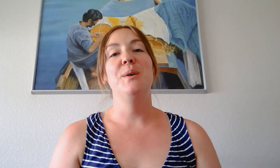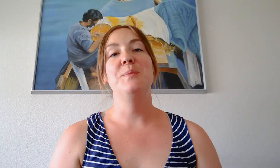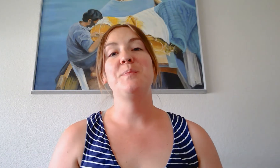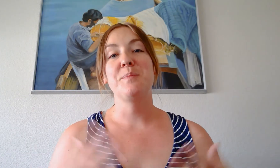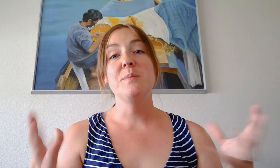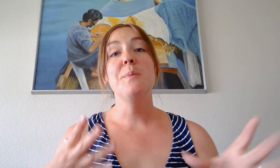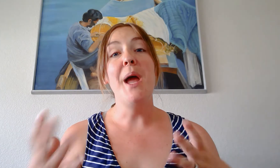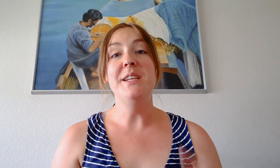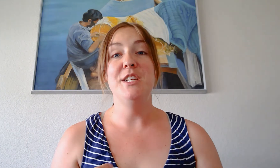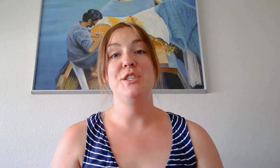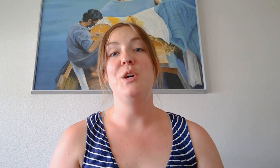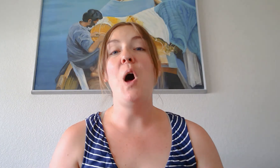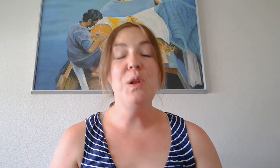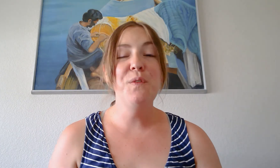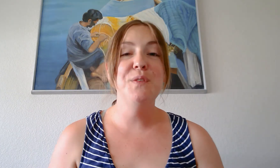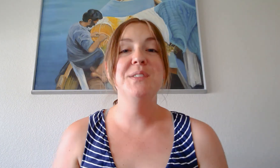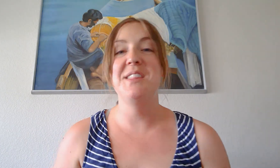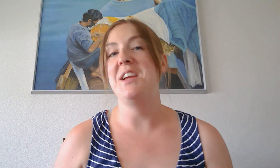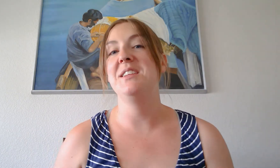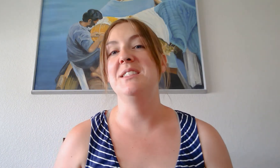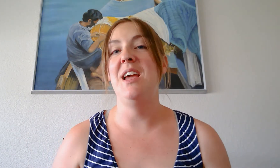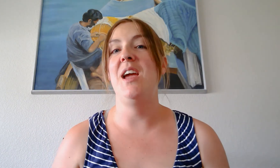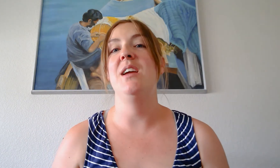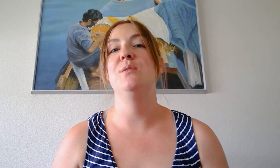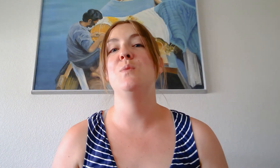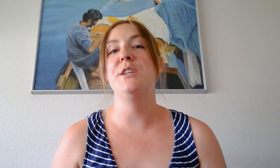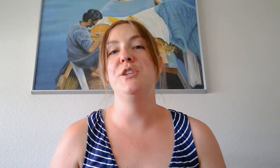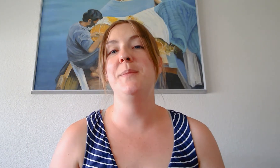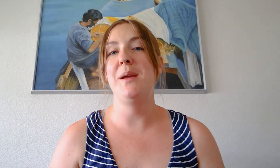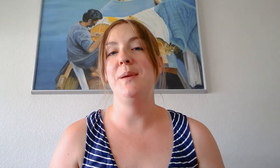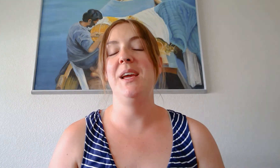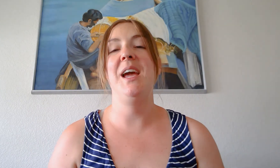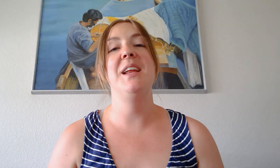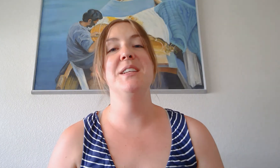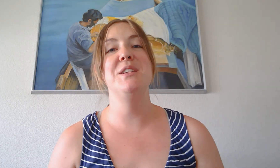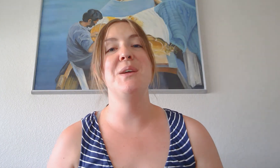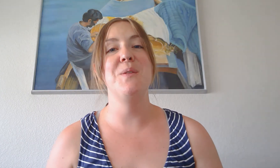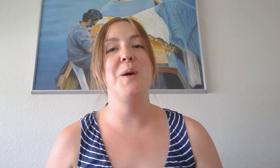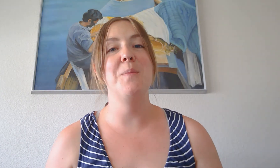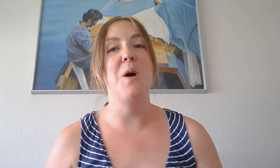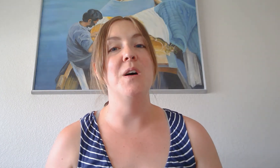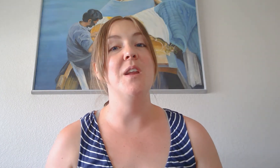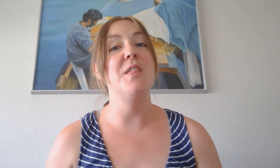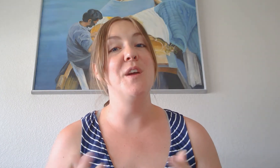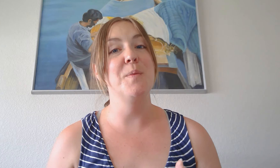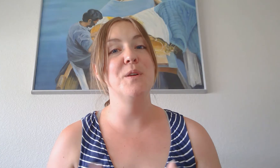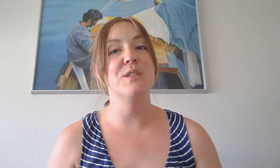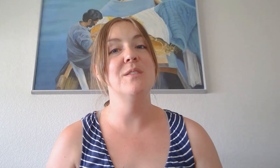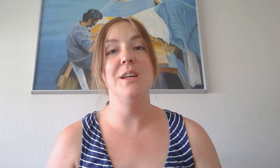So pay attention to all of those things and watch your baby and get to know them on their personal